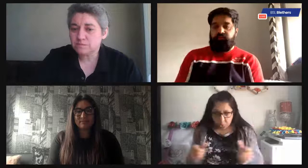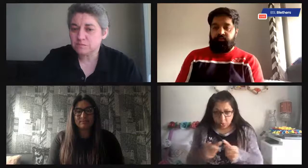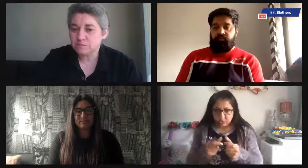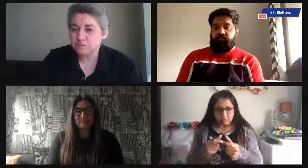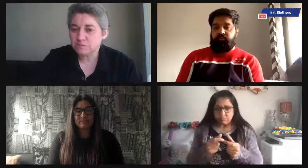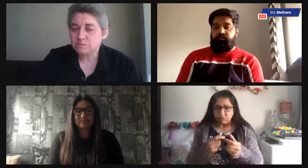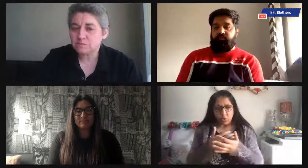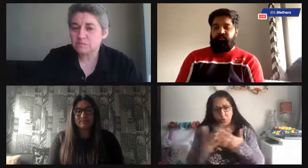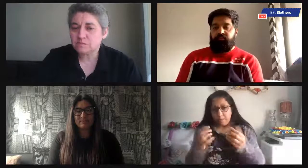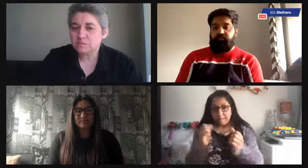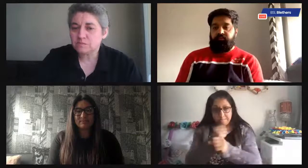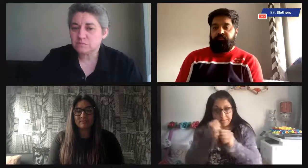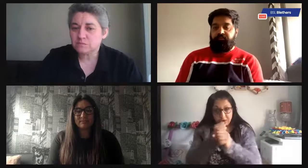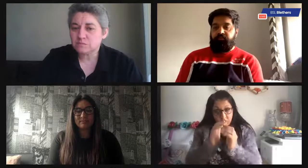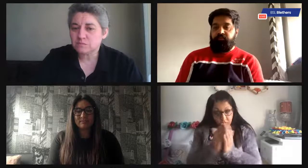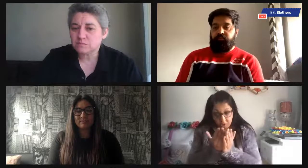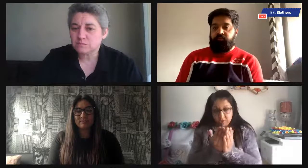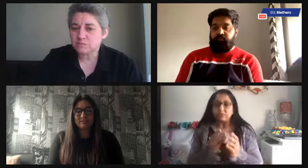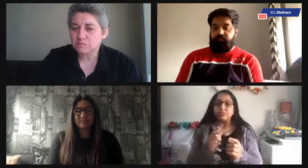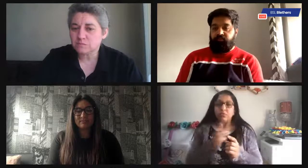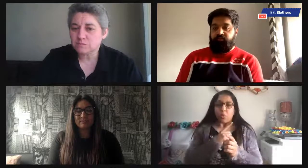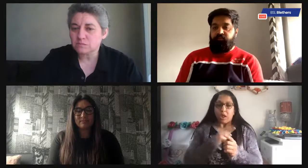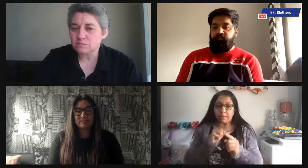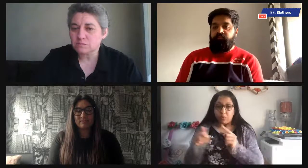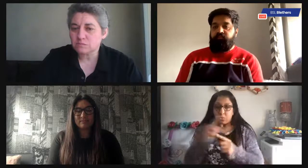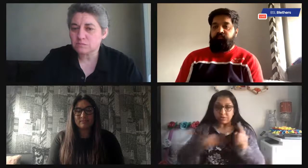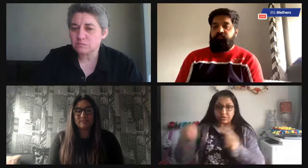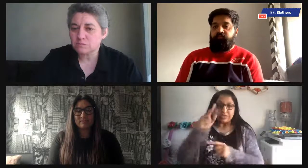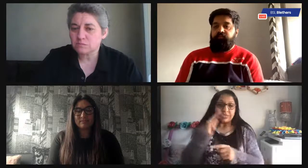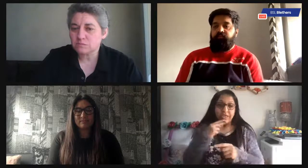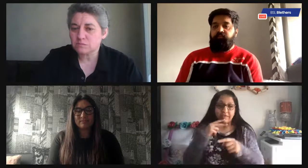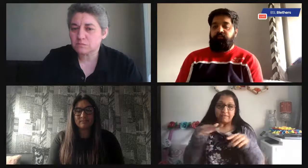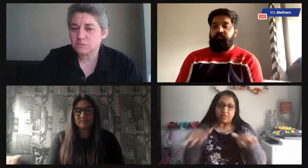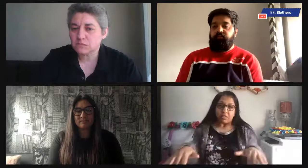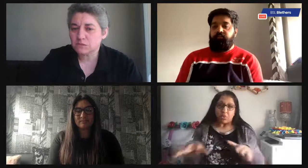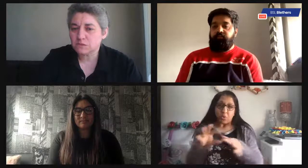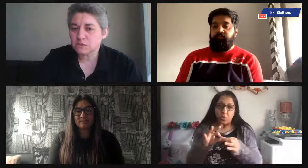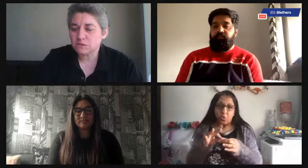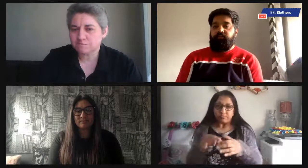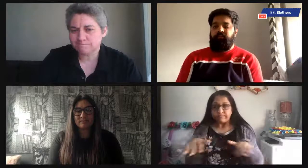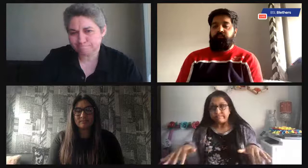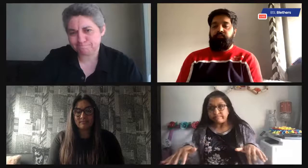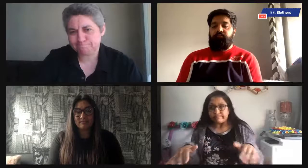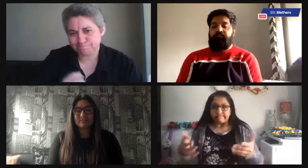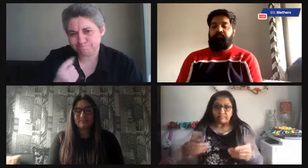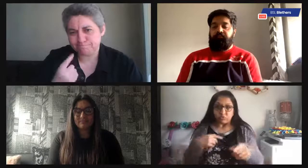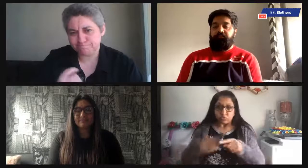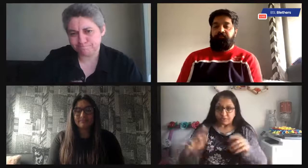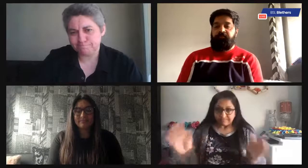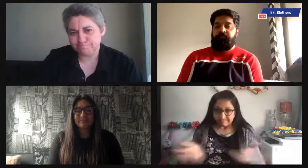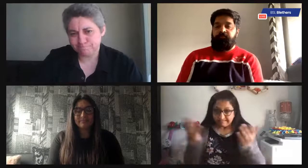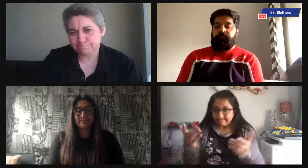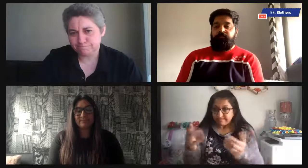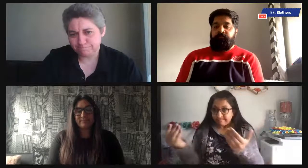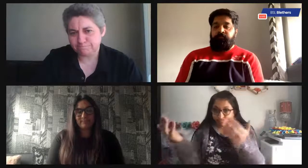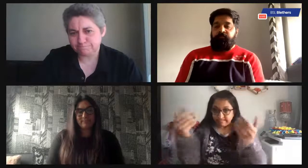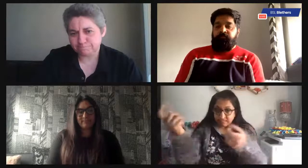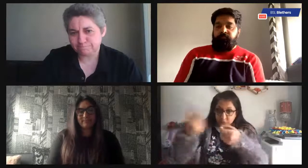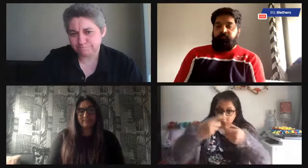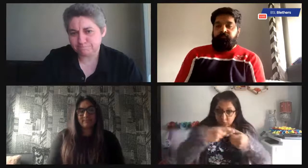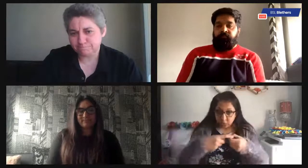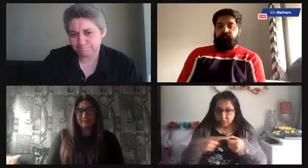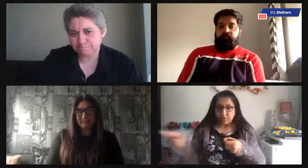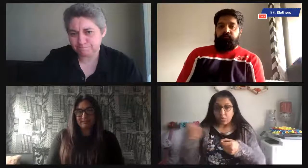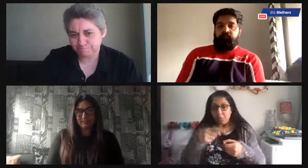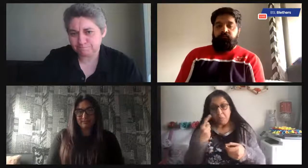and various. It could be from making pictures to making books for deaf. And the reason we're doing it is we're